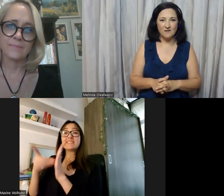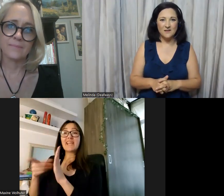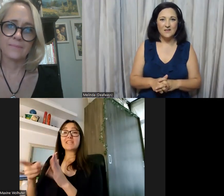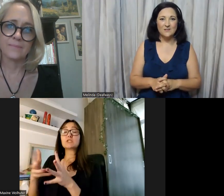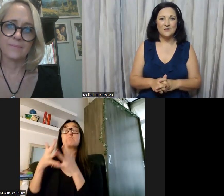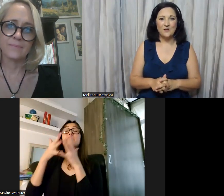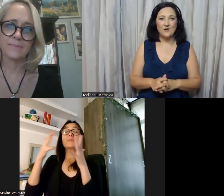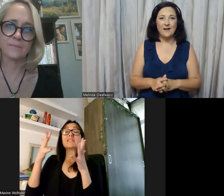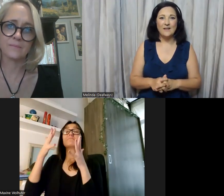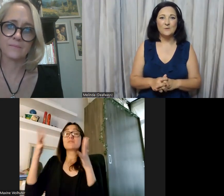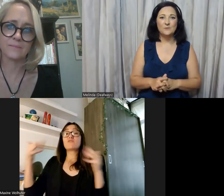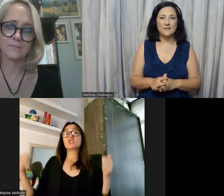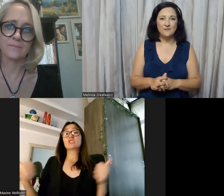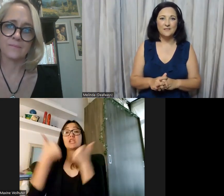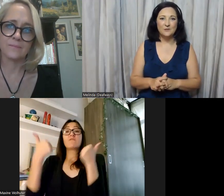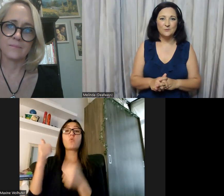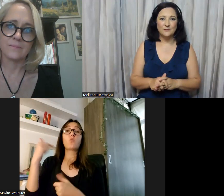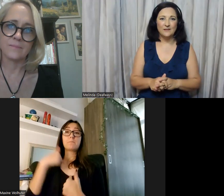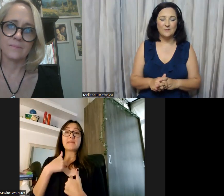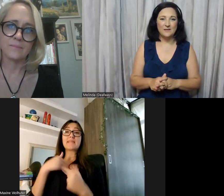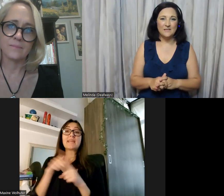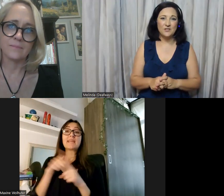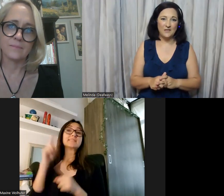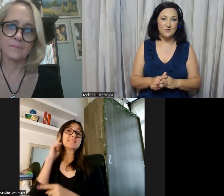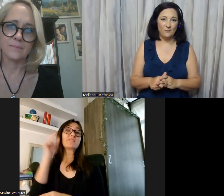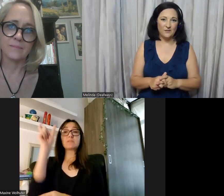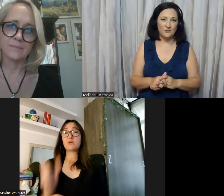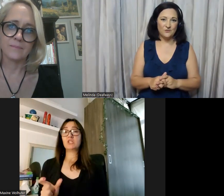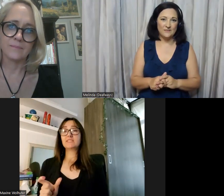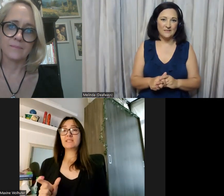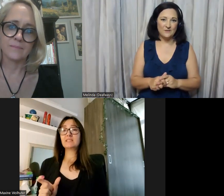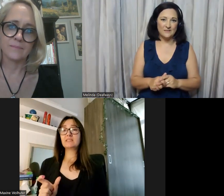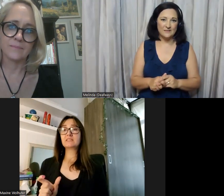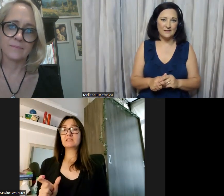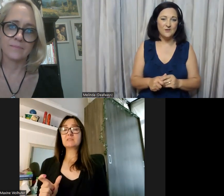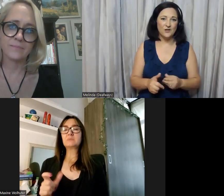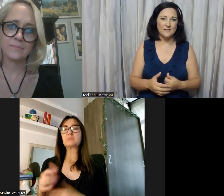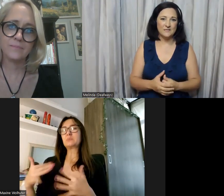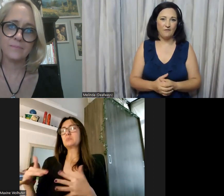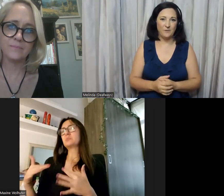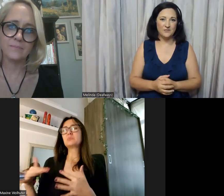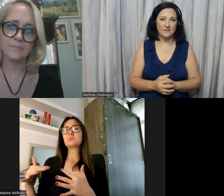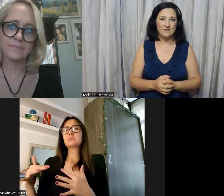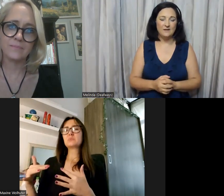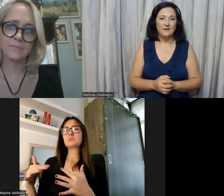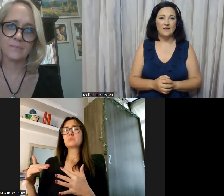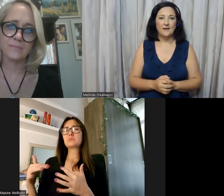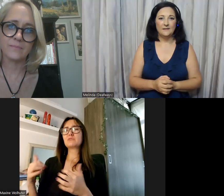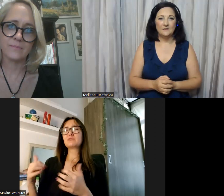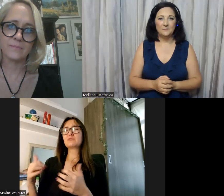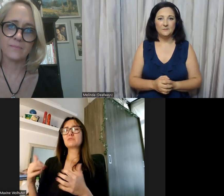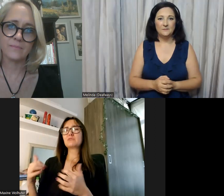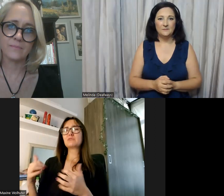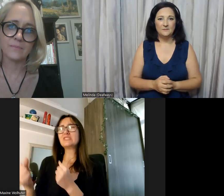some art. So I definitely, it's a challenge for me to do interior designing, you know, as a deaf person.